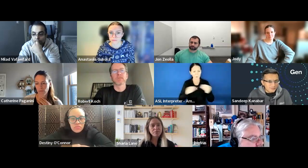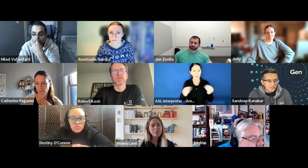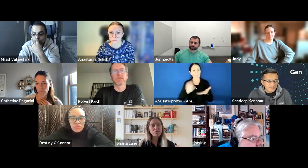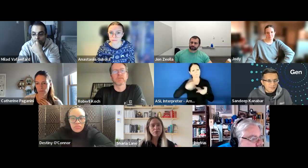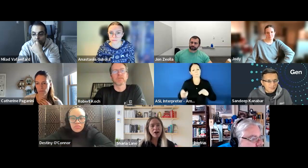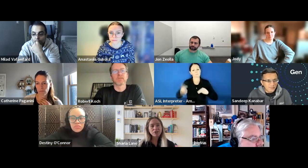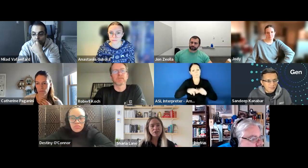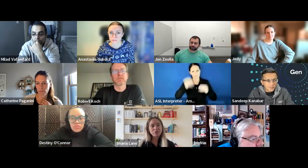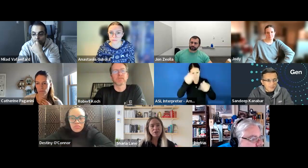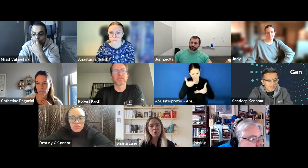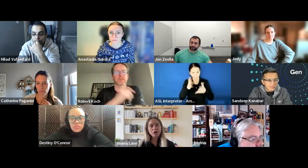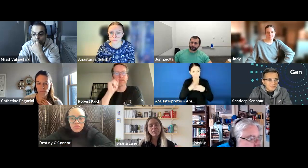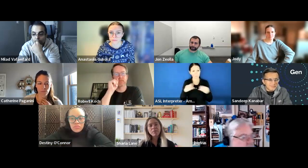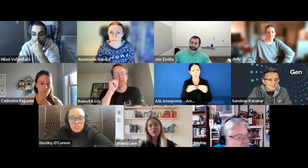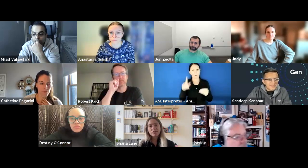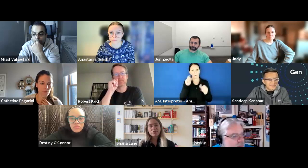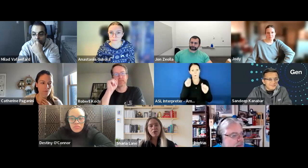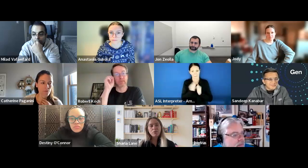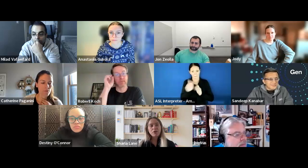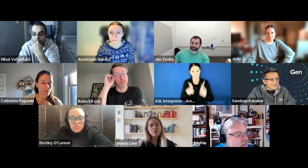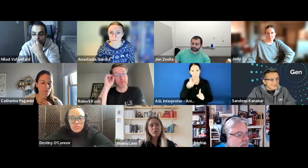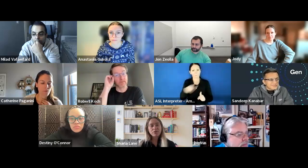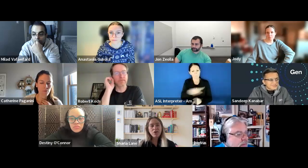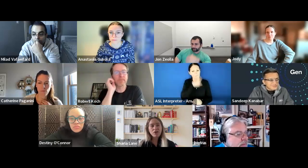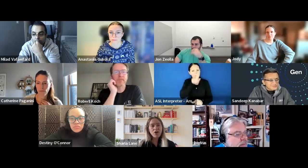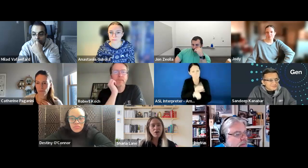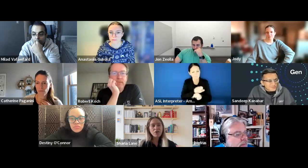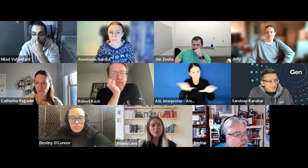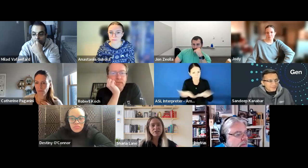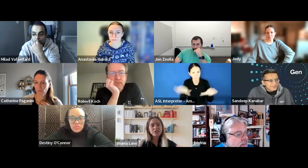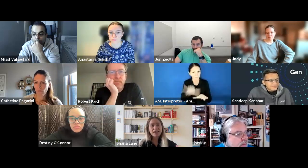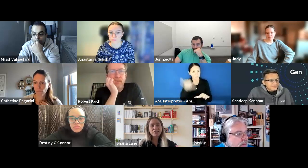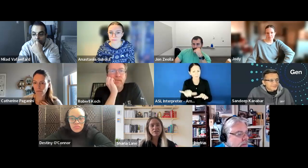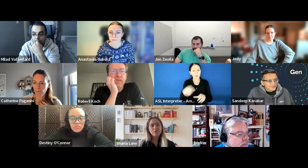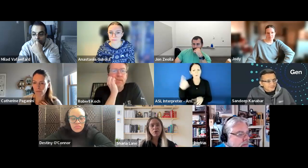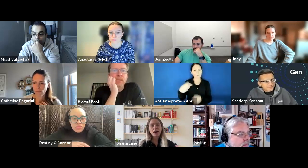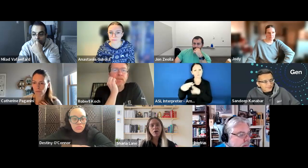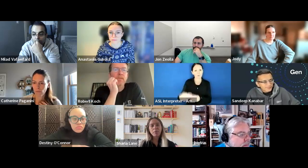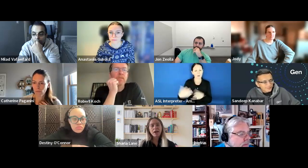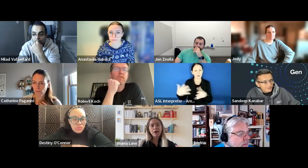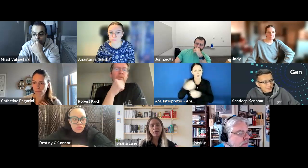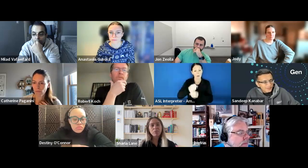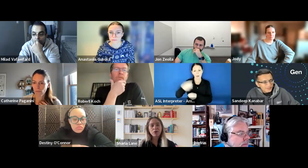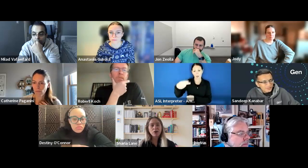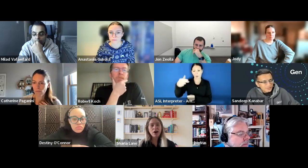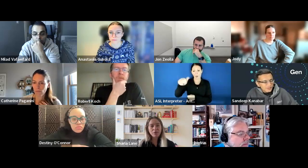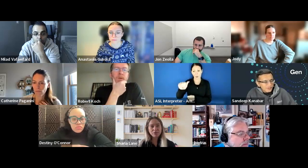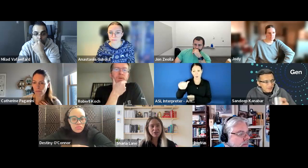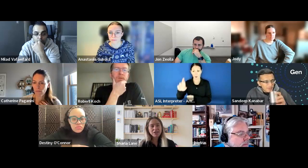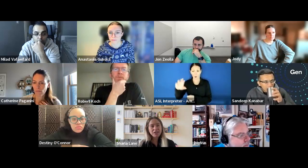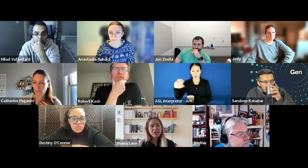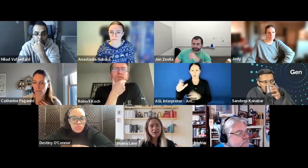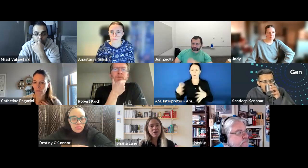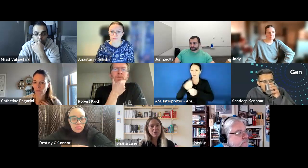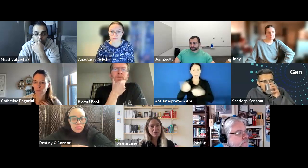stories with people who are actually doing the work. So one of those is called HARO, which stands for Help a Reporter